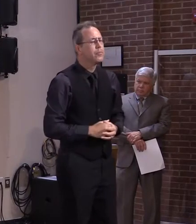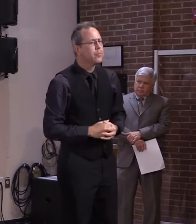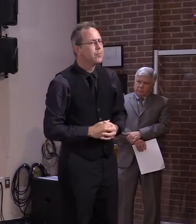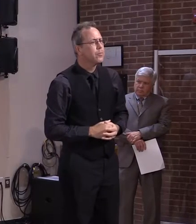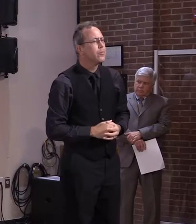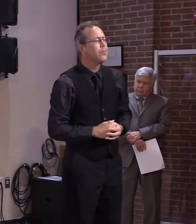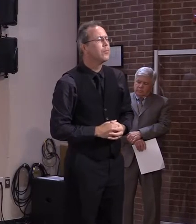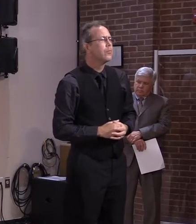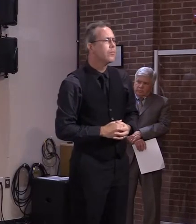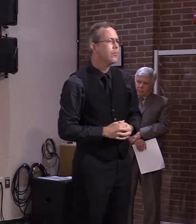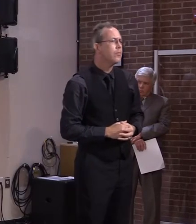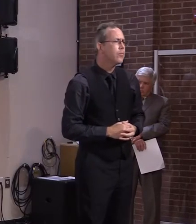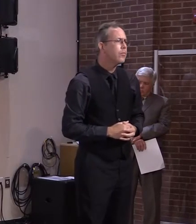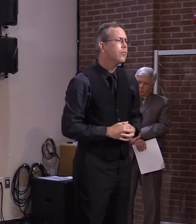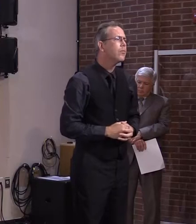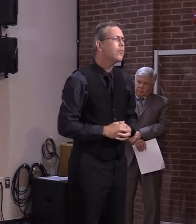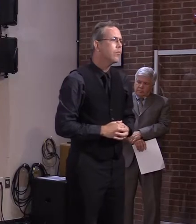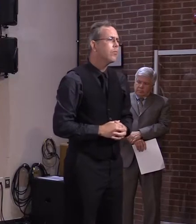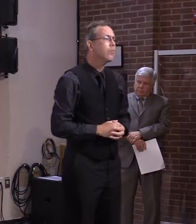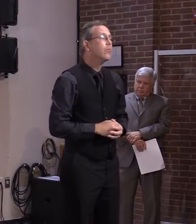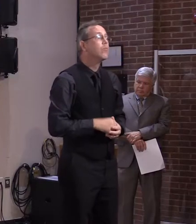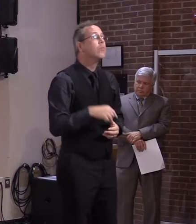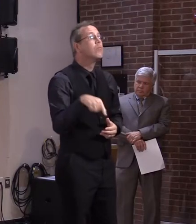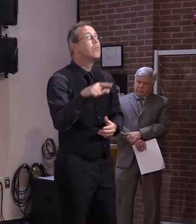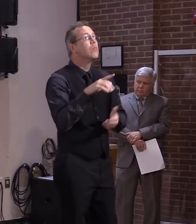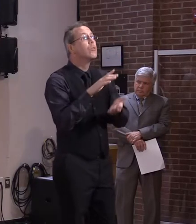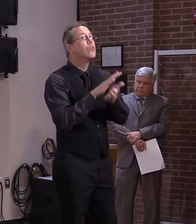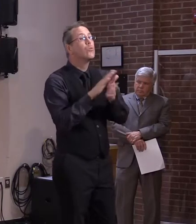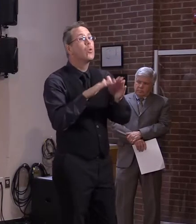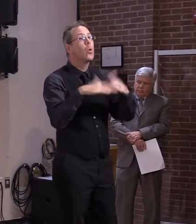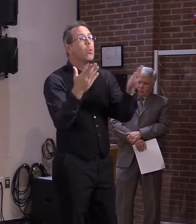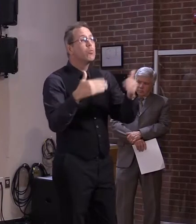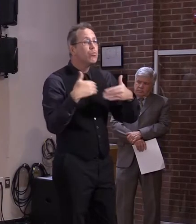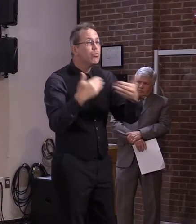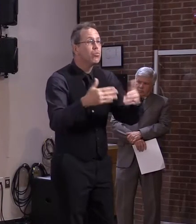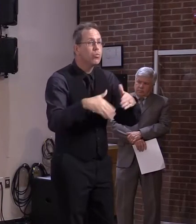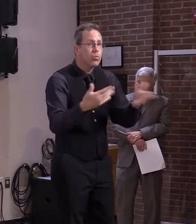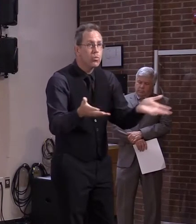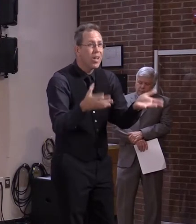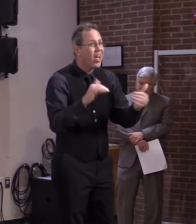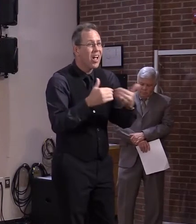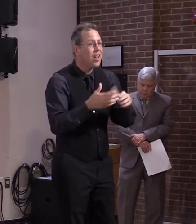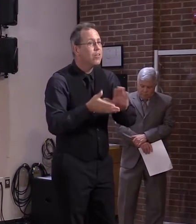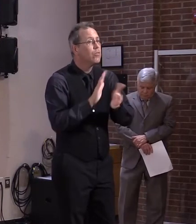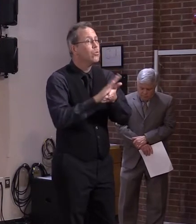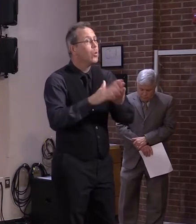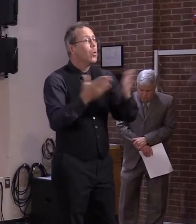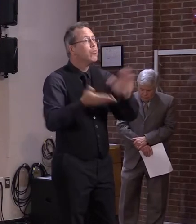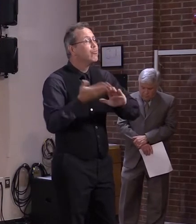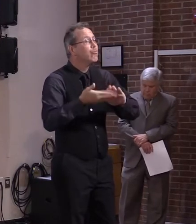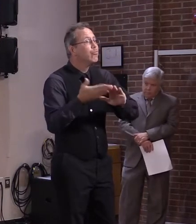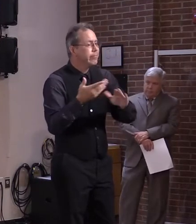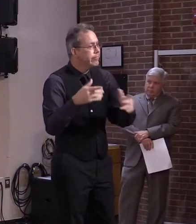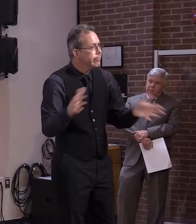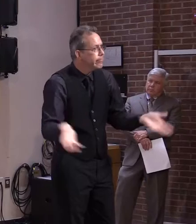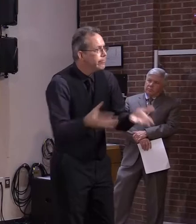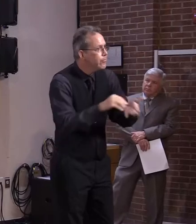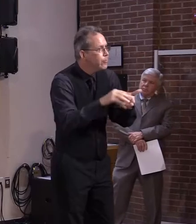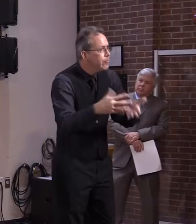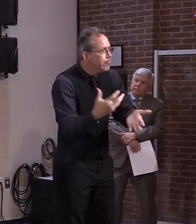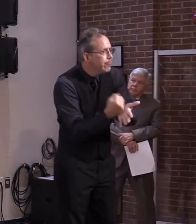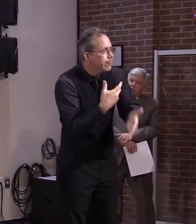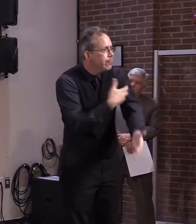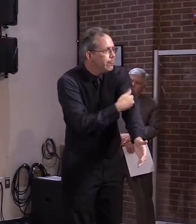ensuring our schools can remain open. We are in the process of designing a data collection from schools that describes the vaccination rates of each school, including